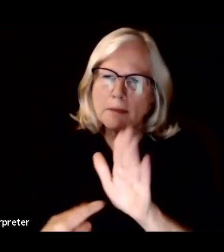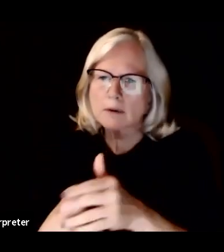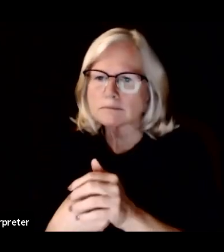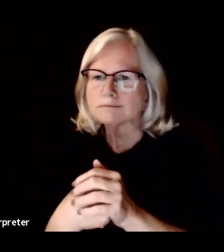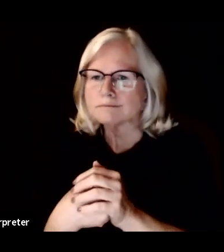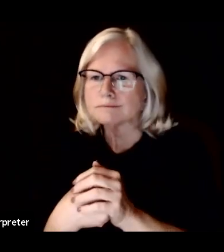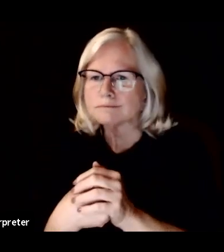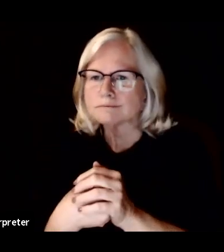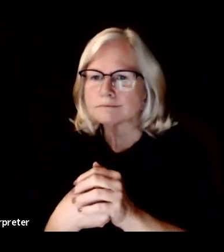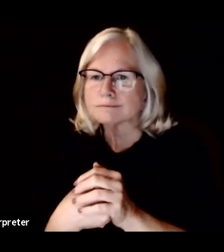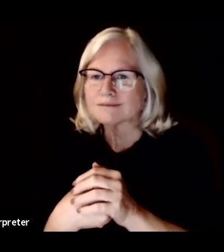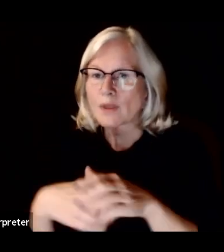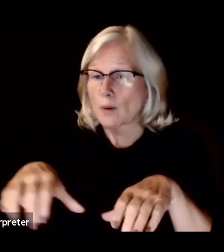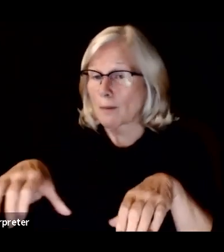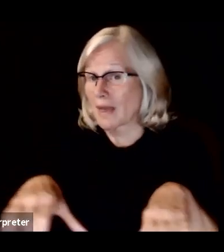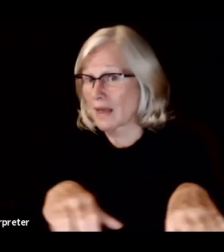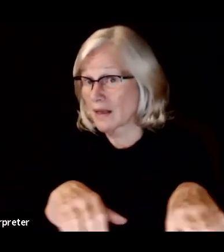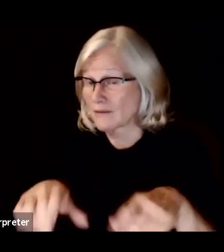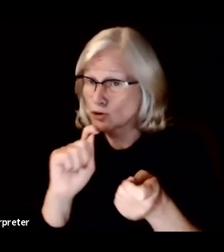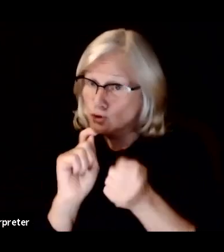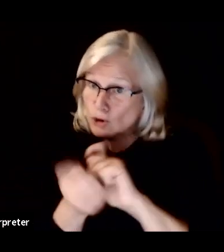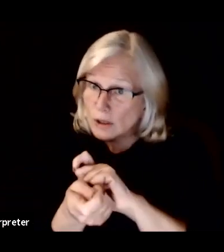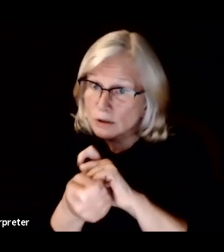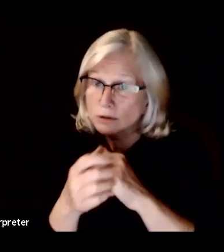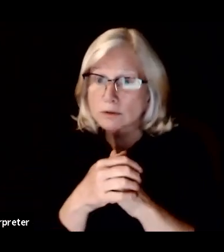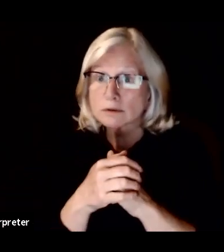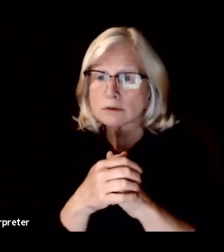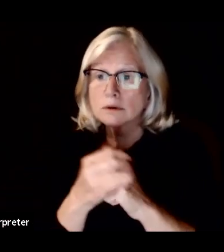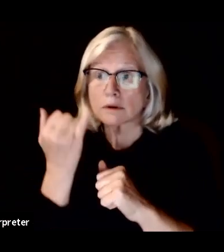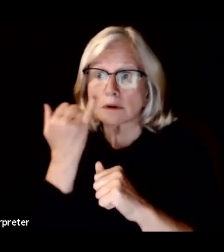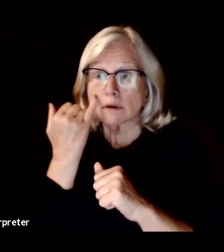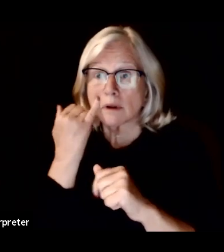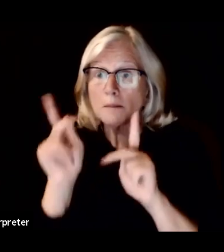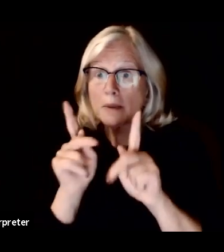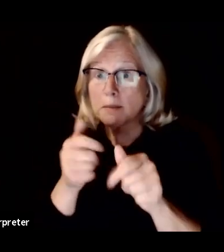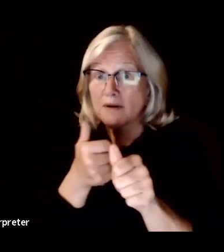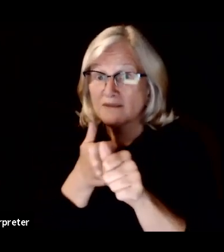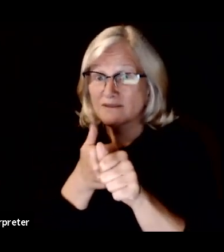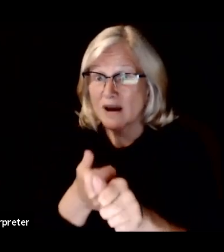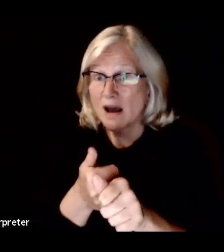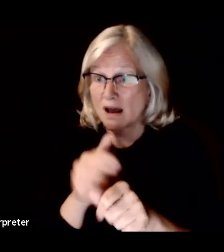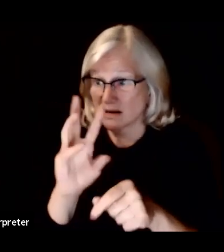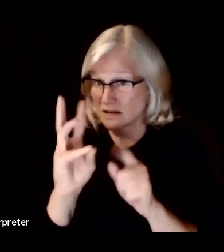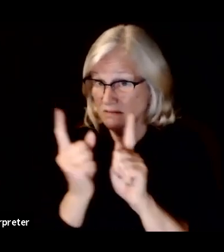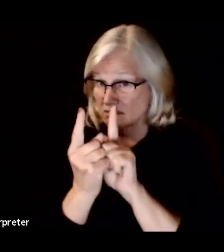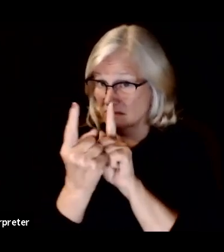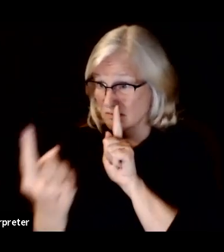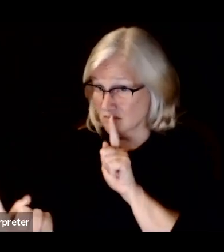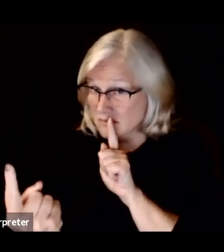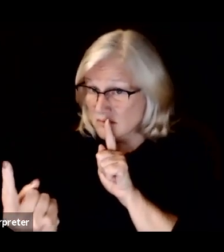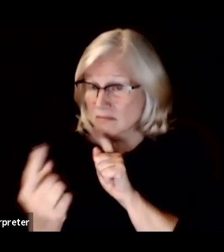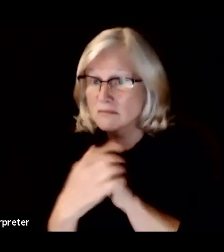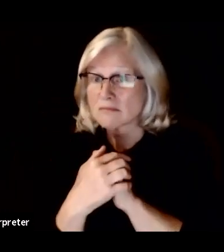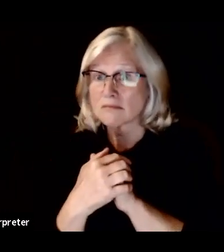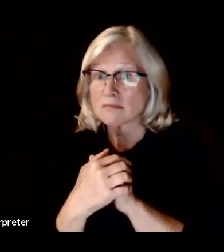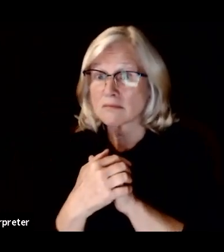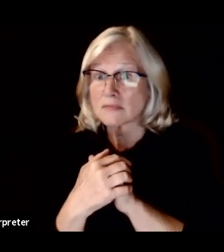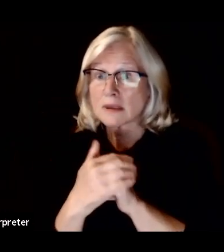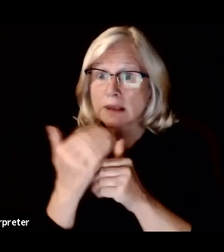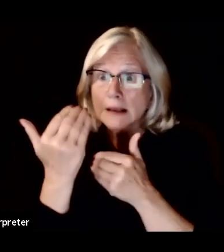behavioral changes like social distancing, limitations on social interactions,